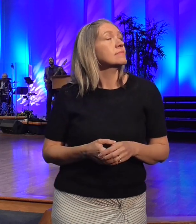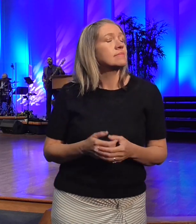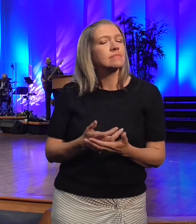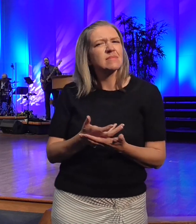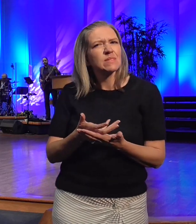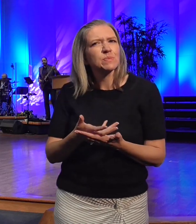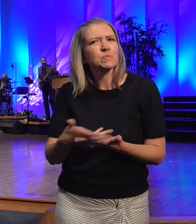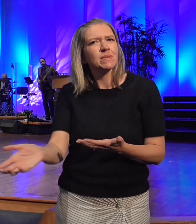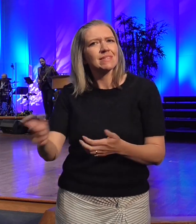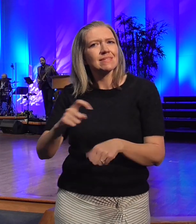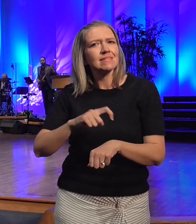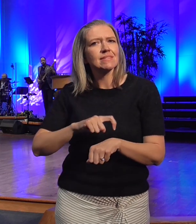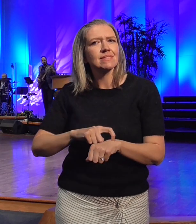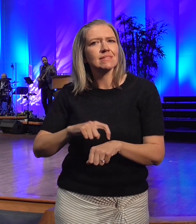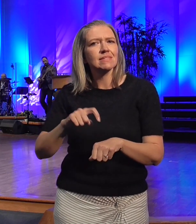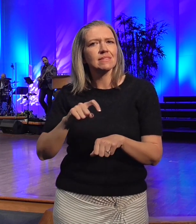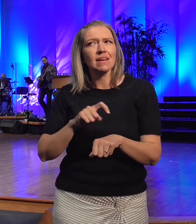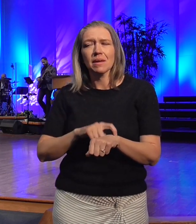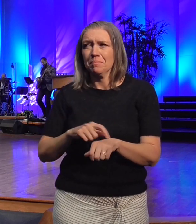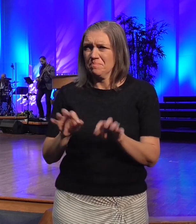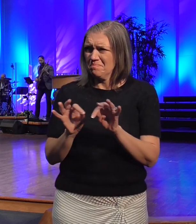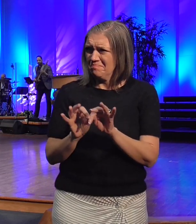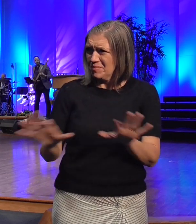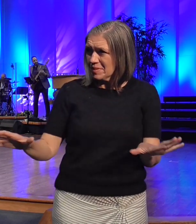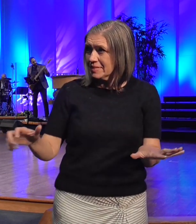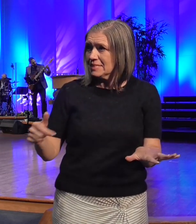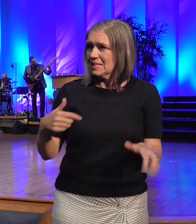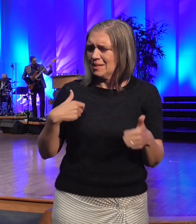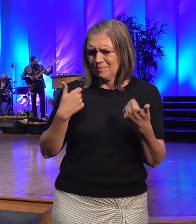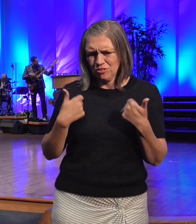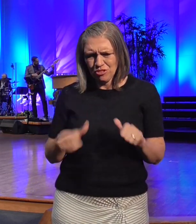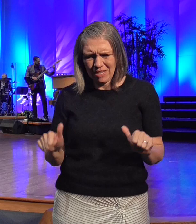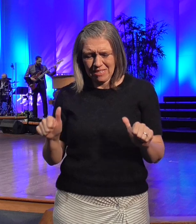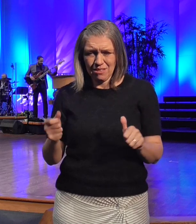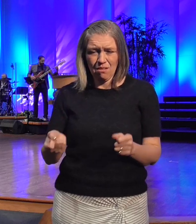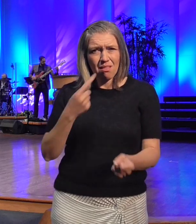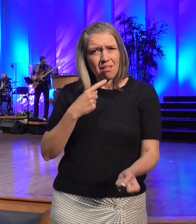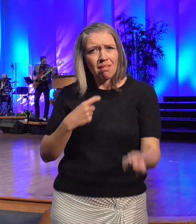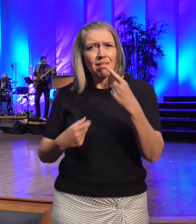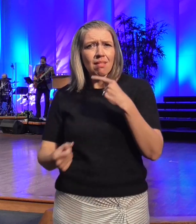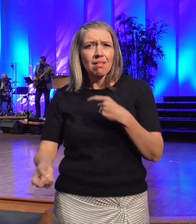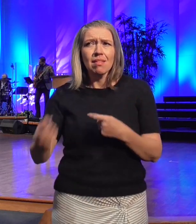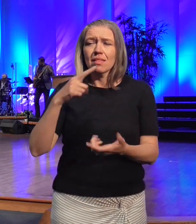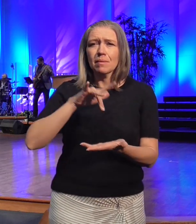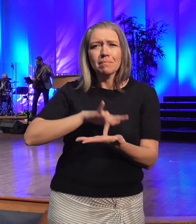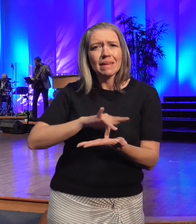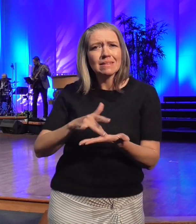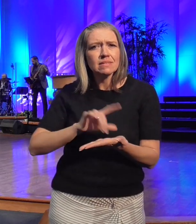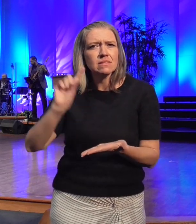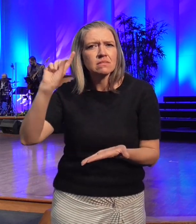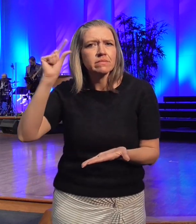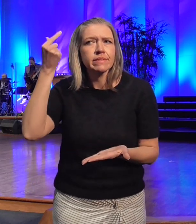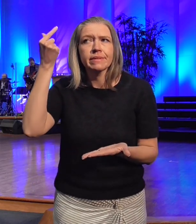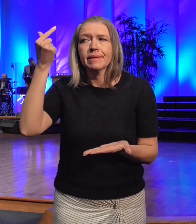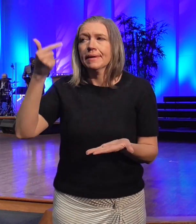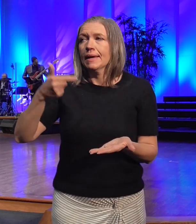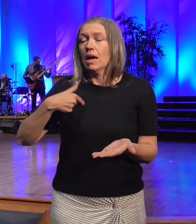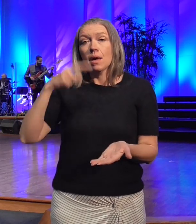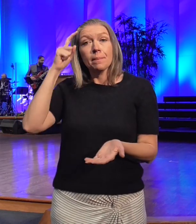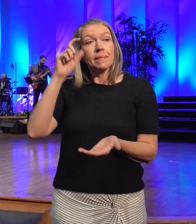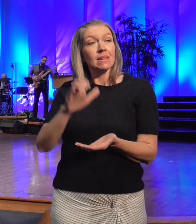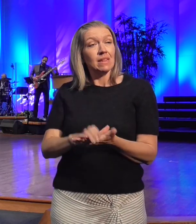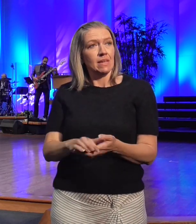Wasted time popping all my stupid pills, believing that